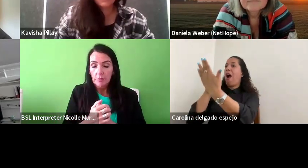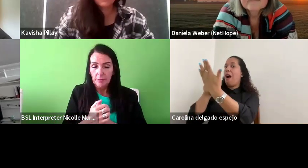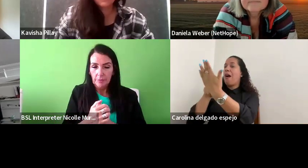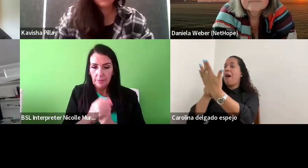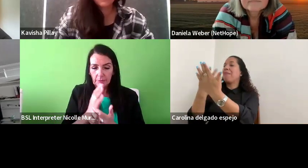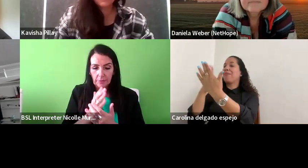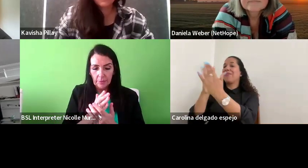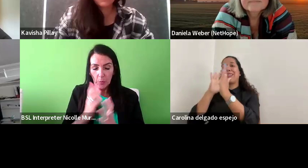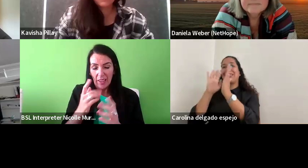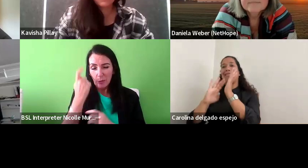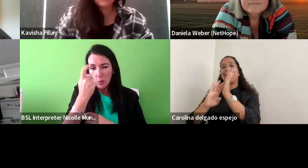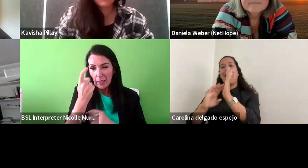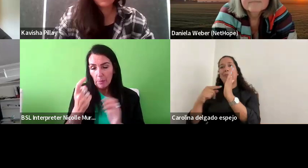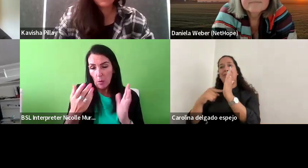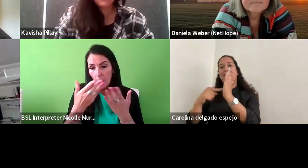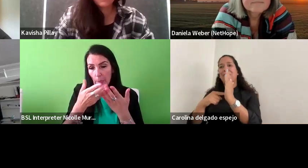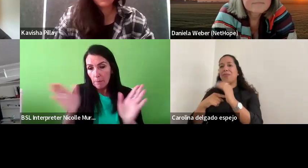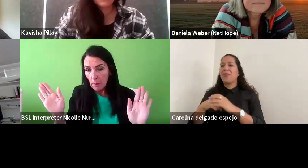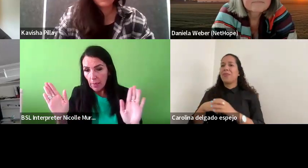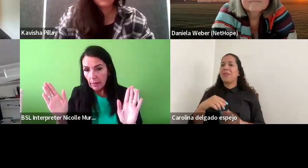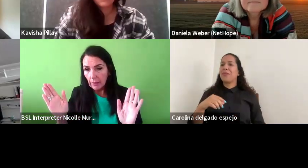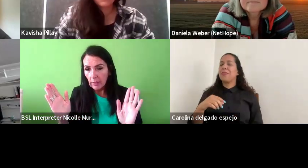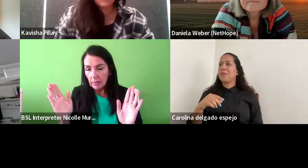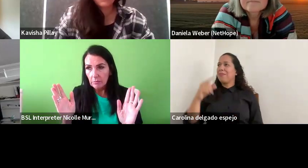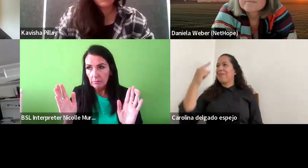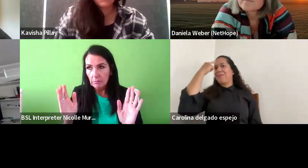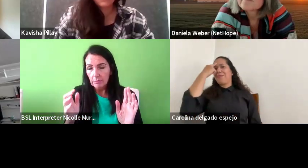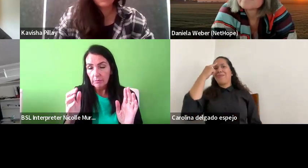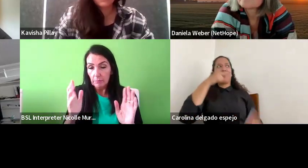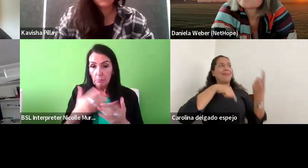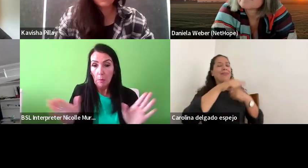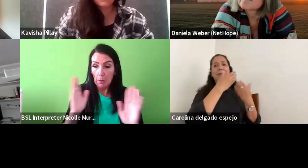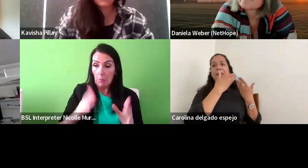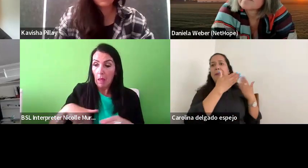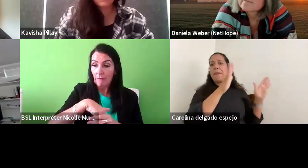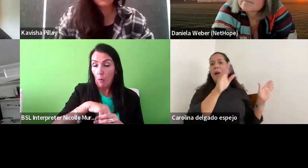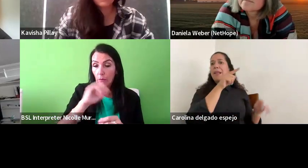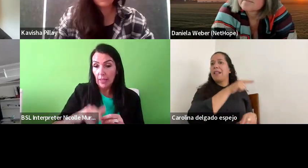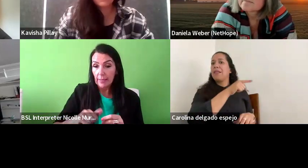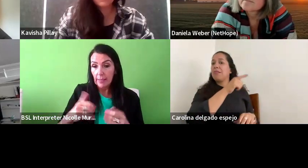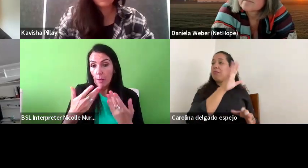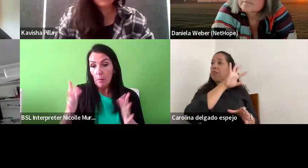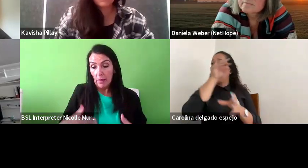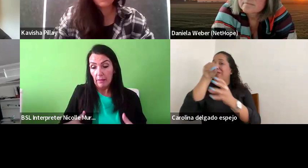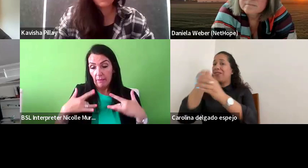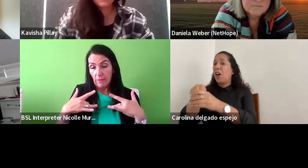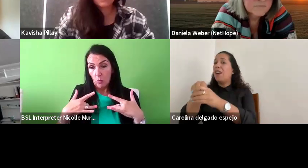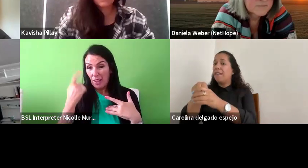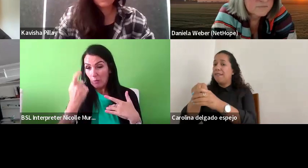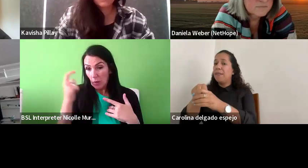day, we should consider the public, where there is an involvement of the public and there is public oversight being